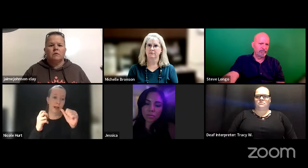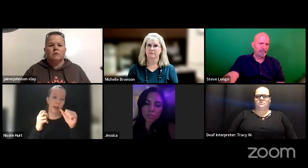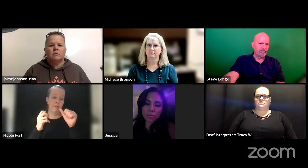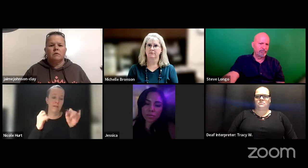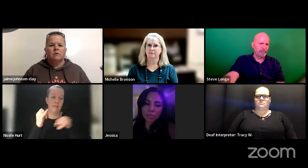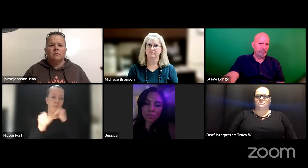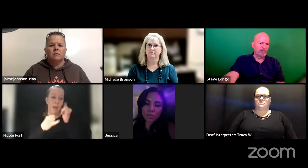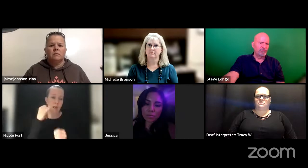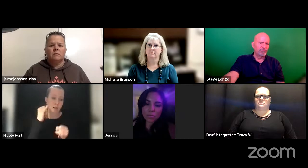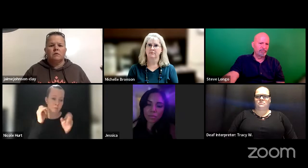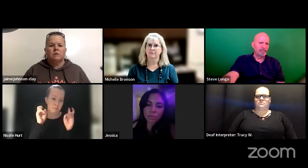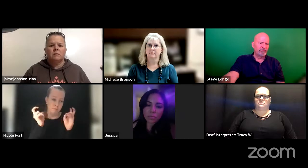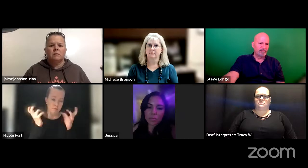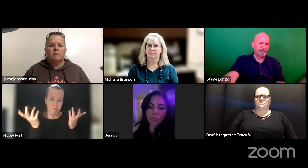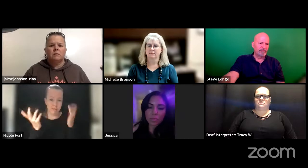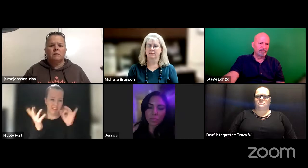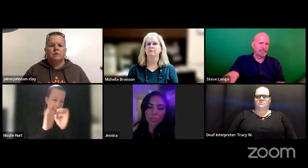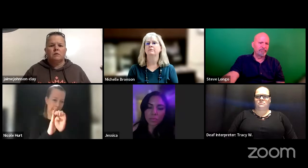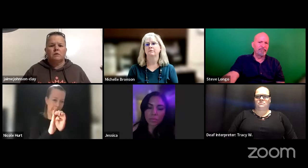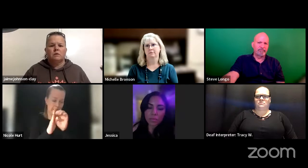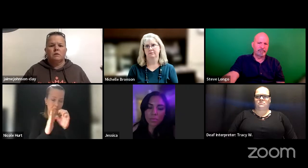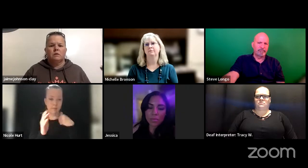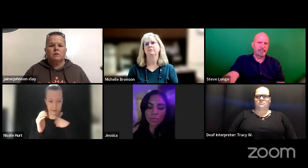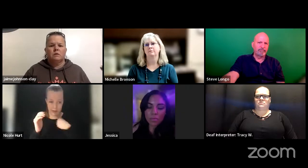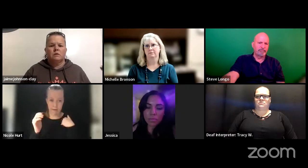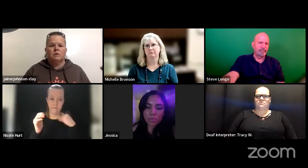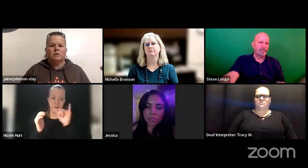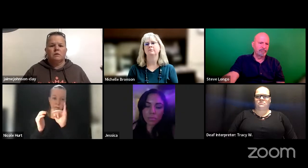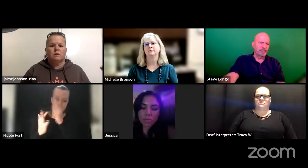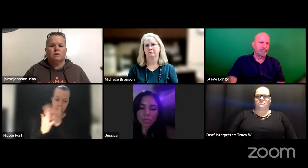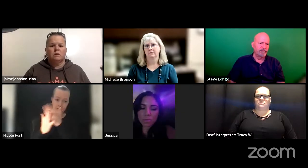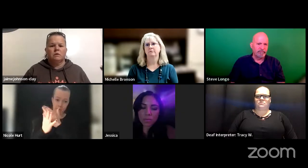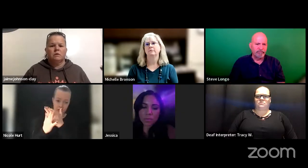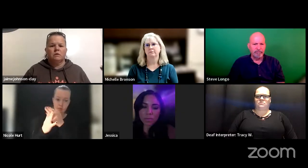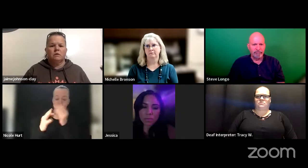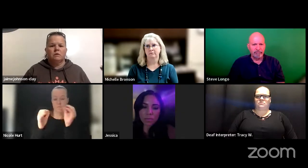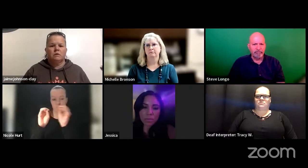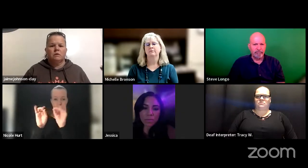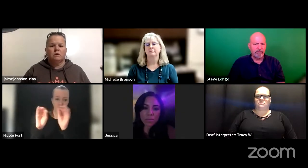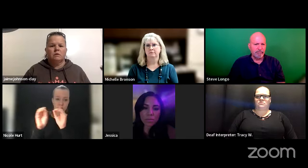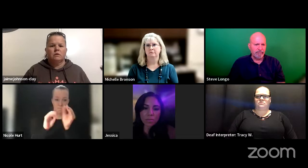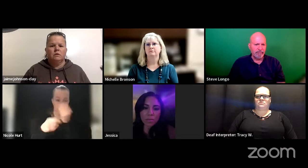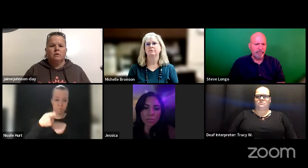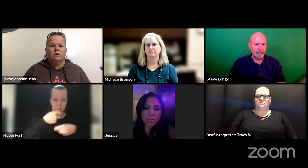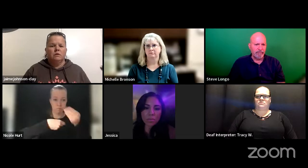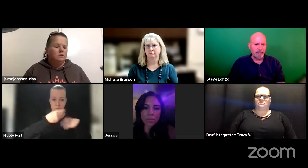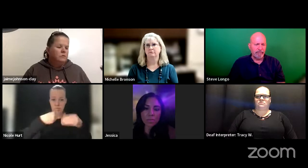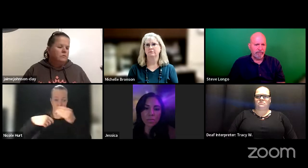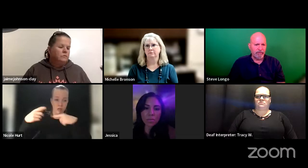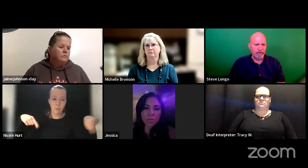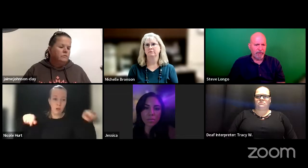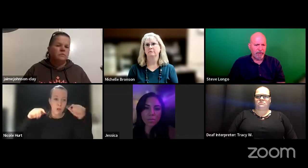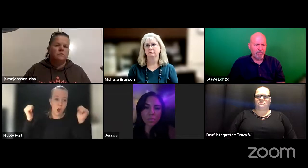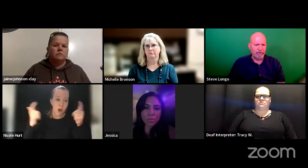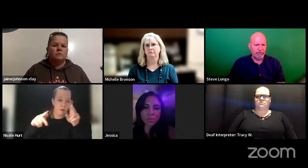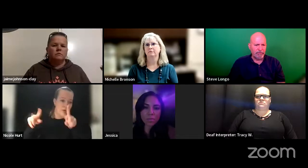bylaws are still a work in process. They are not finalized and approved at this point. So that is a separate